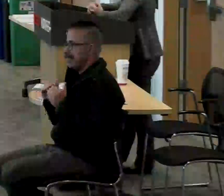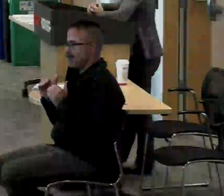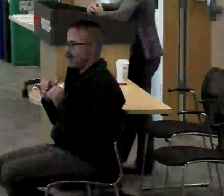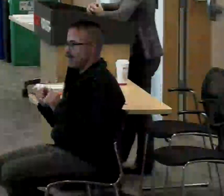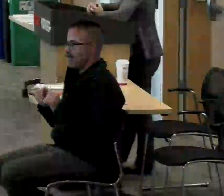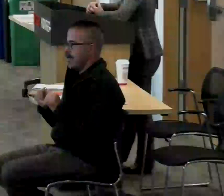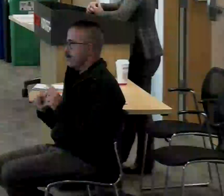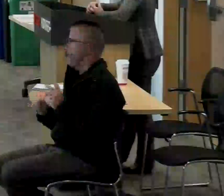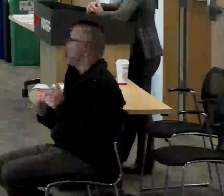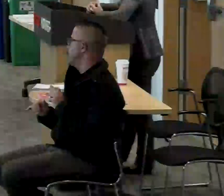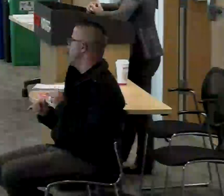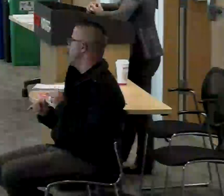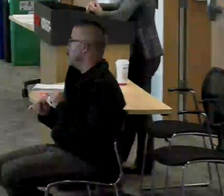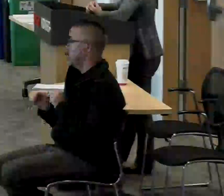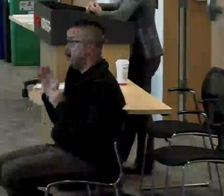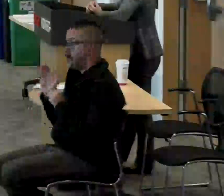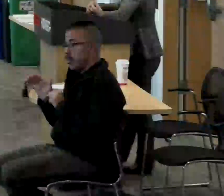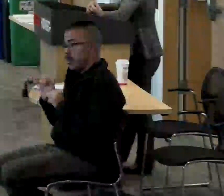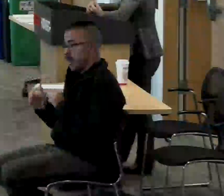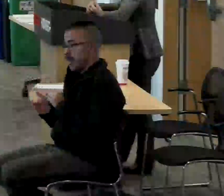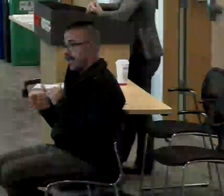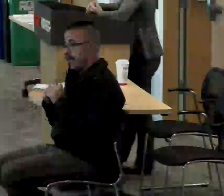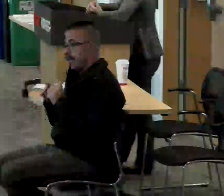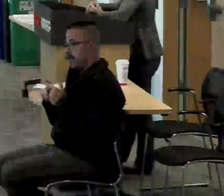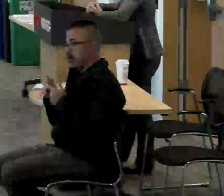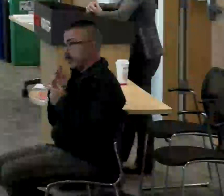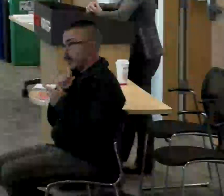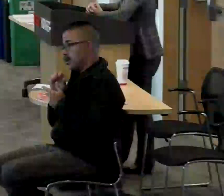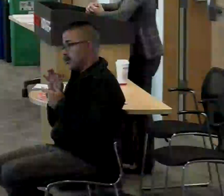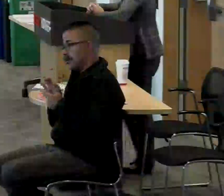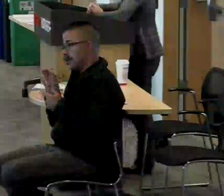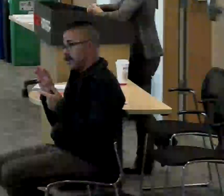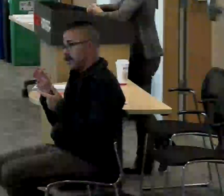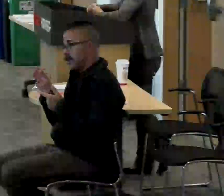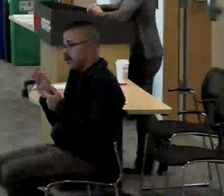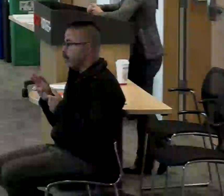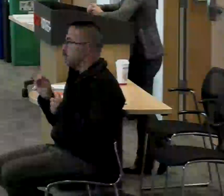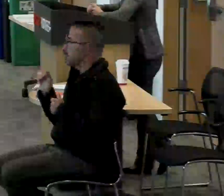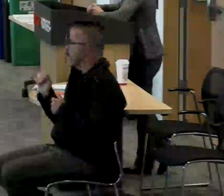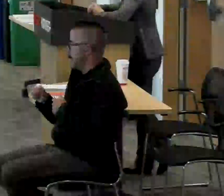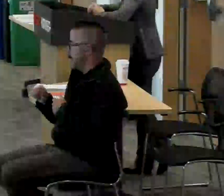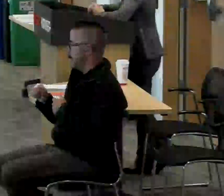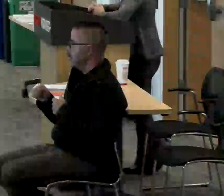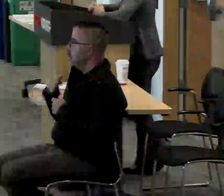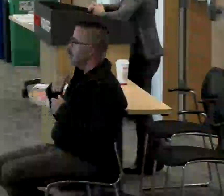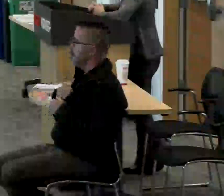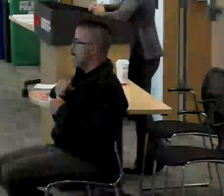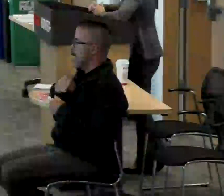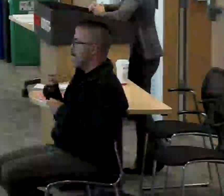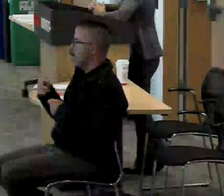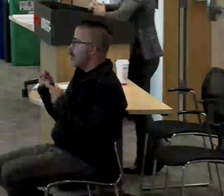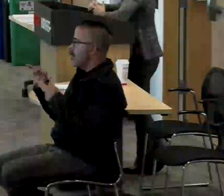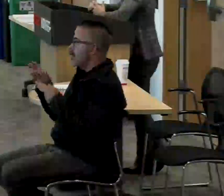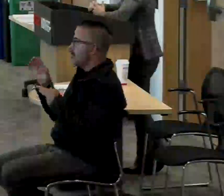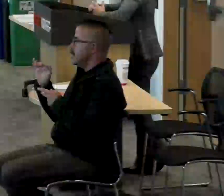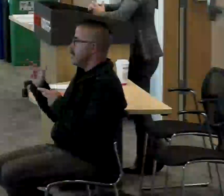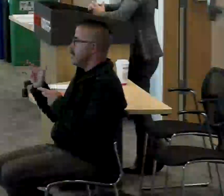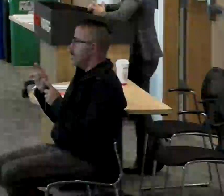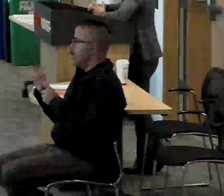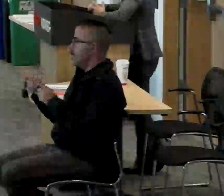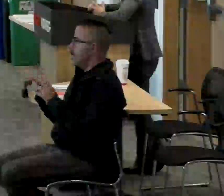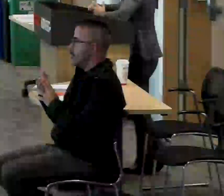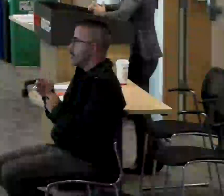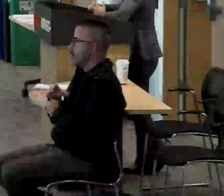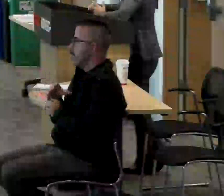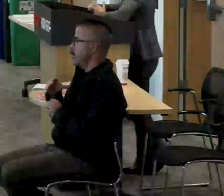yeah. is it going to be increased to age 46? I thought I heard you say. So there's a proposal going through Congress right now that would increase it. It has not